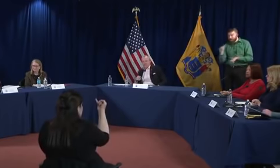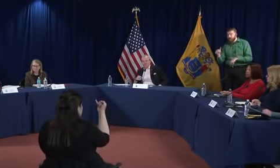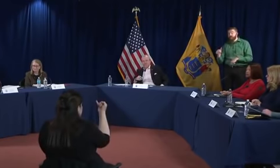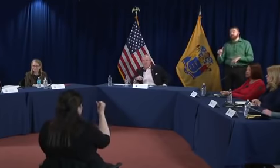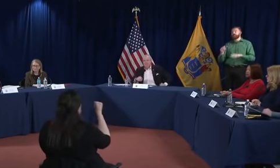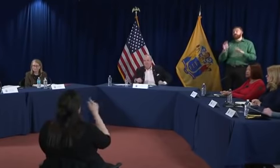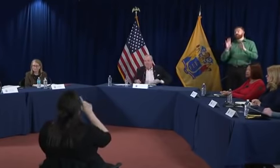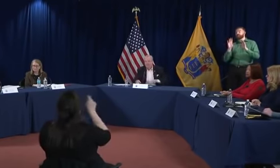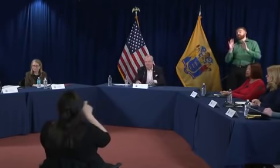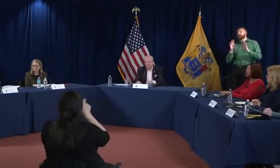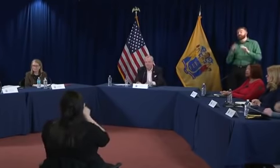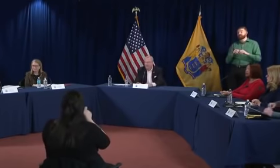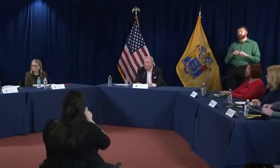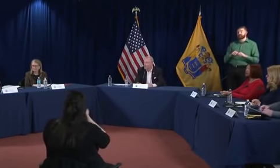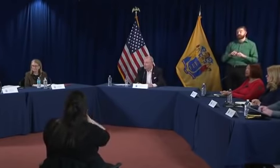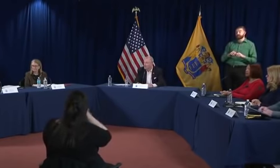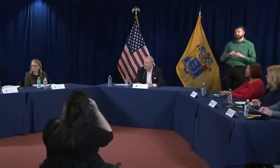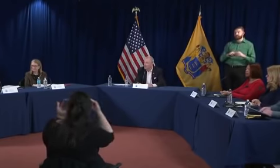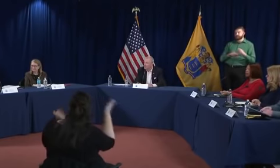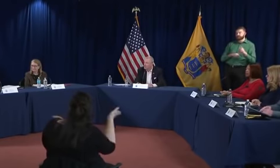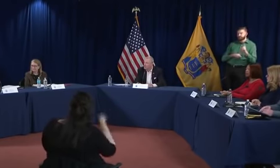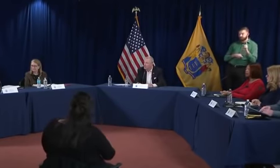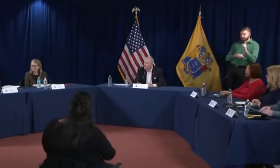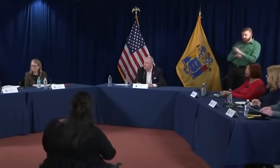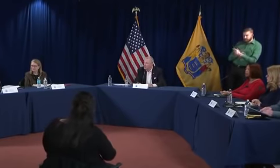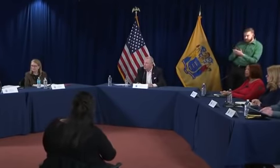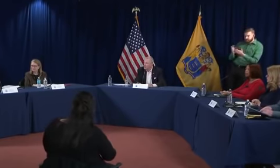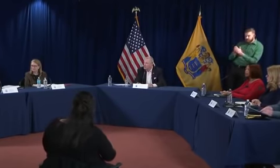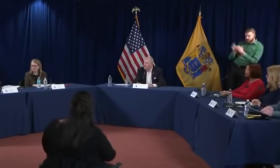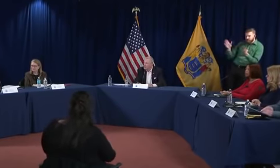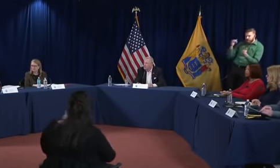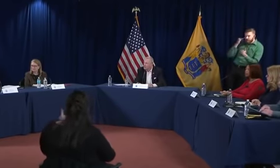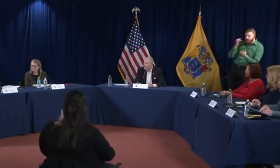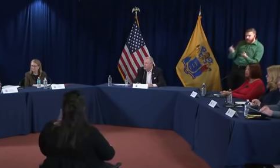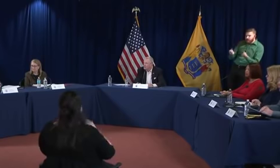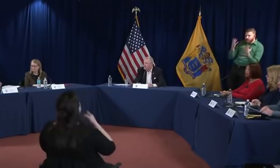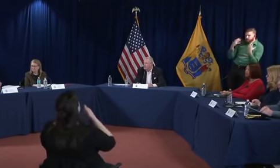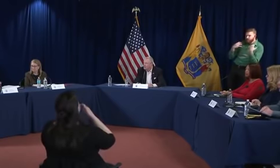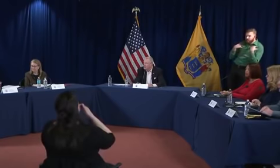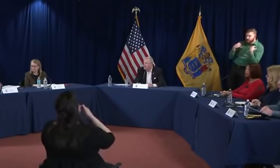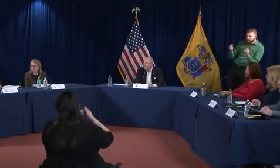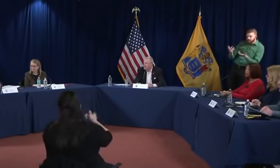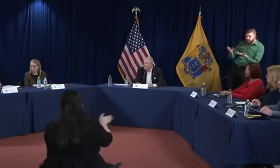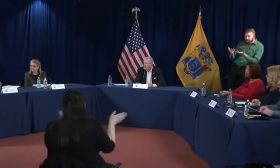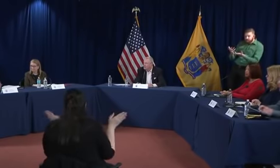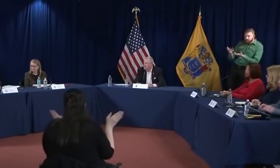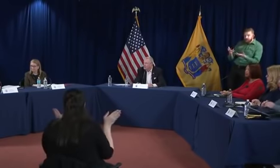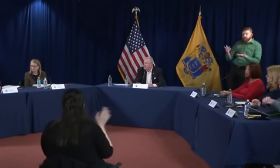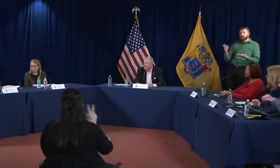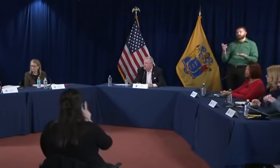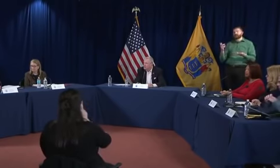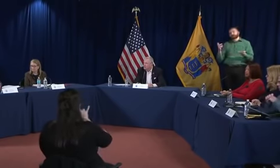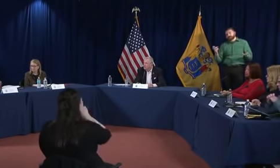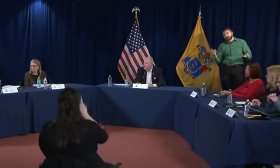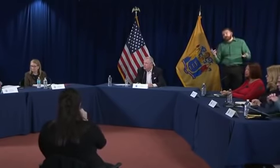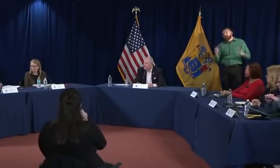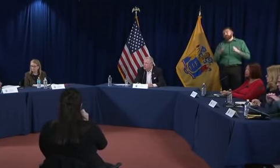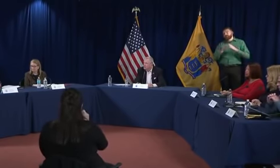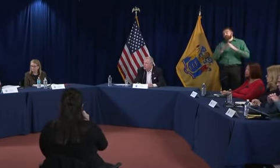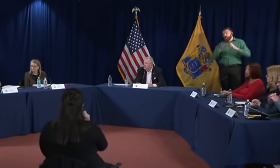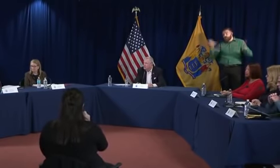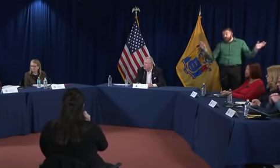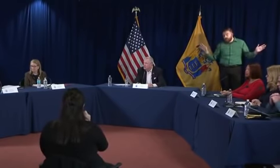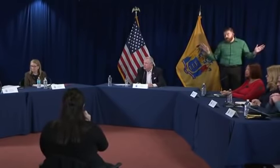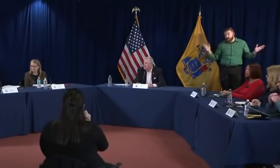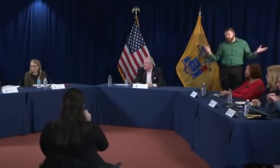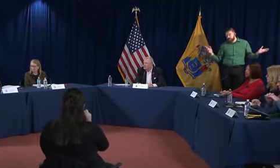you. Well, the general is like many other viruses in this family or other things. We know about